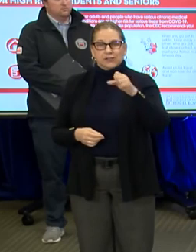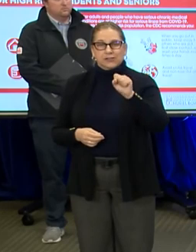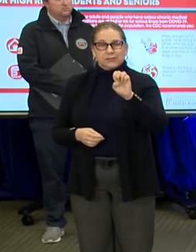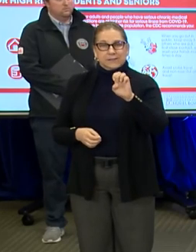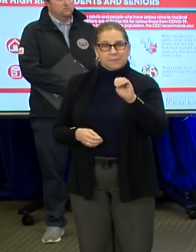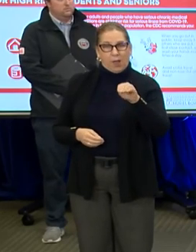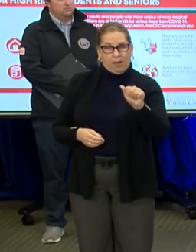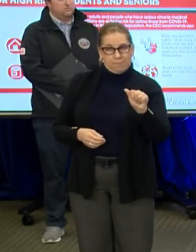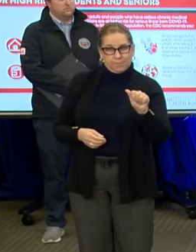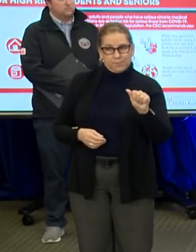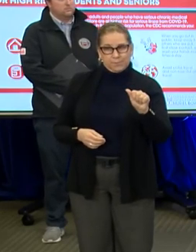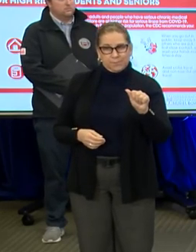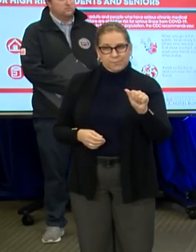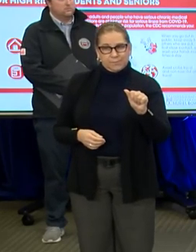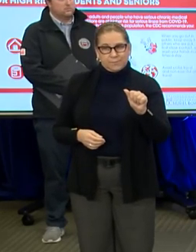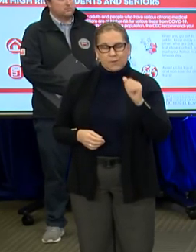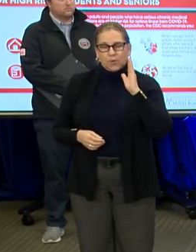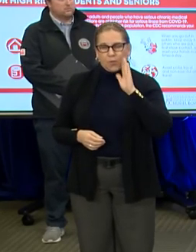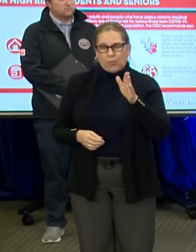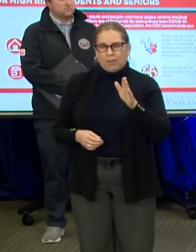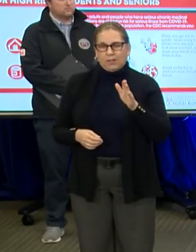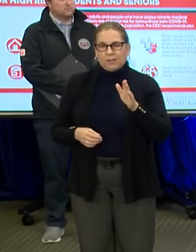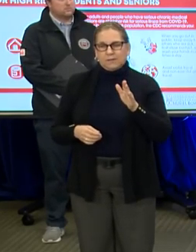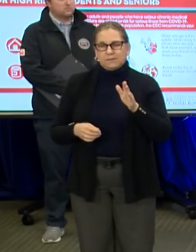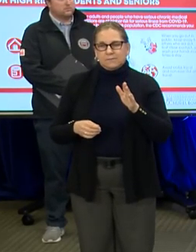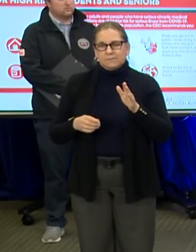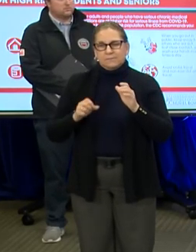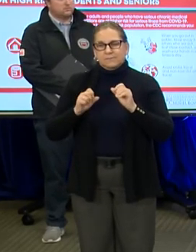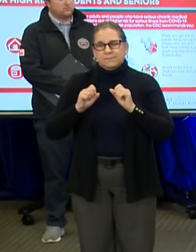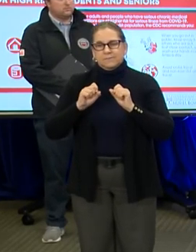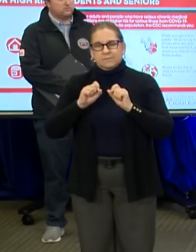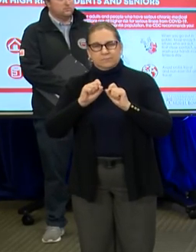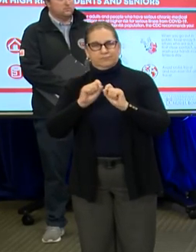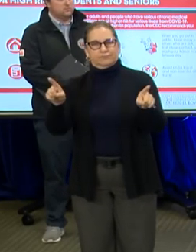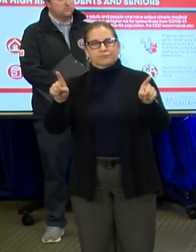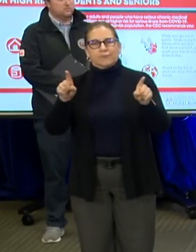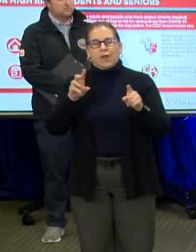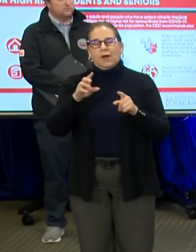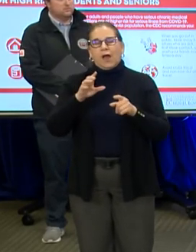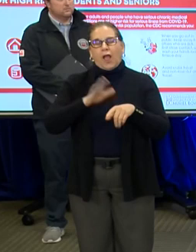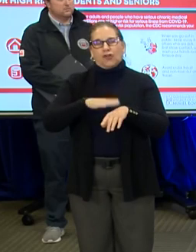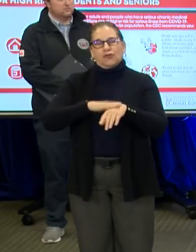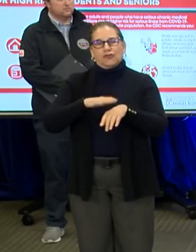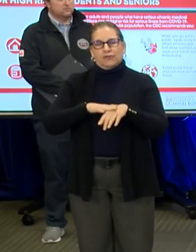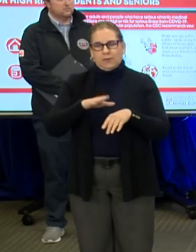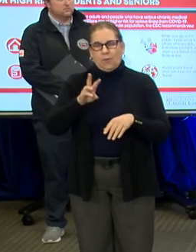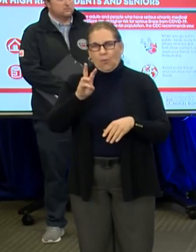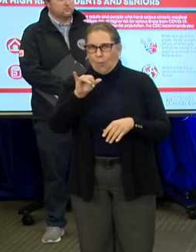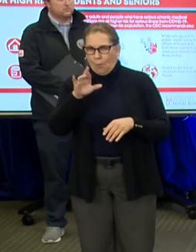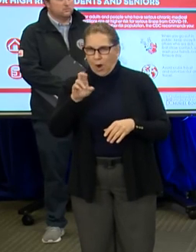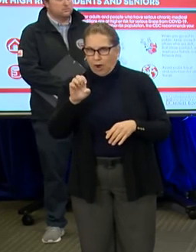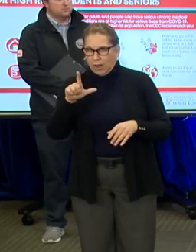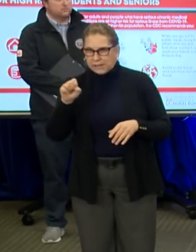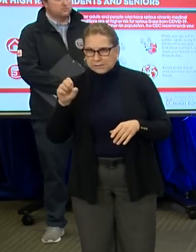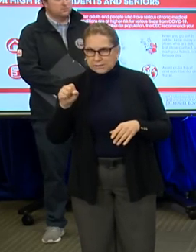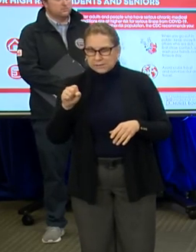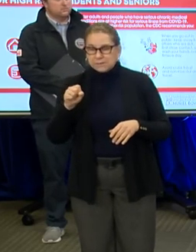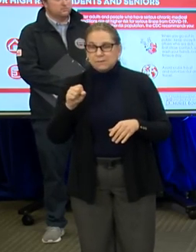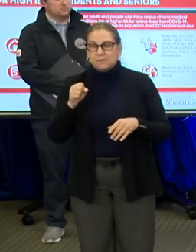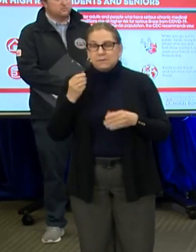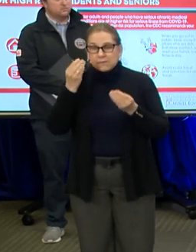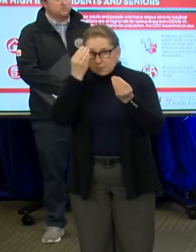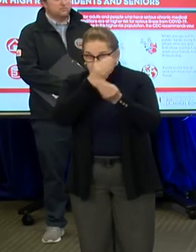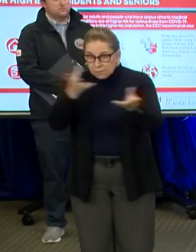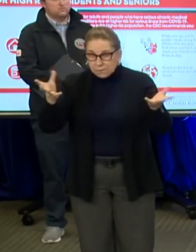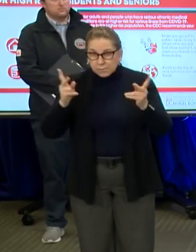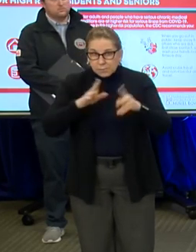all residents know that they should stay at home and only make essential trips, and that